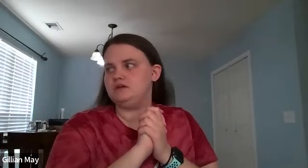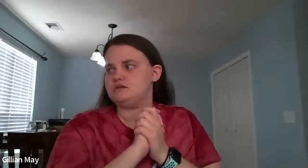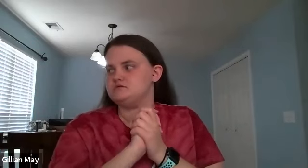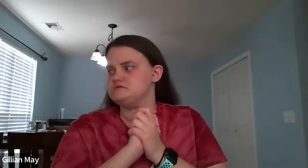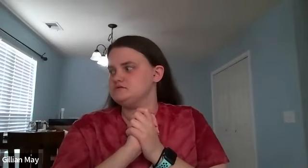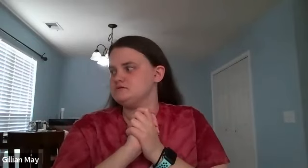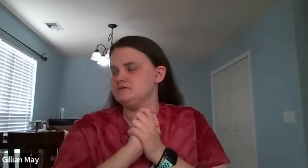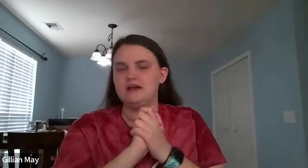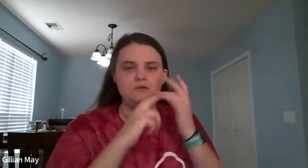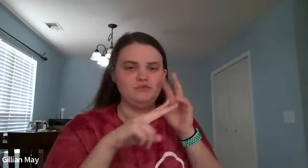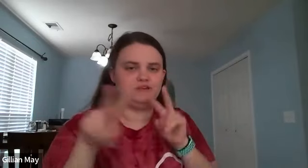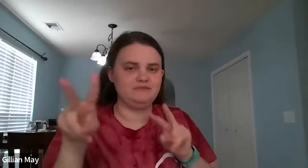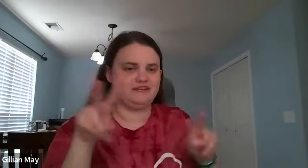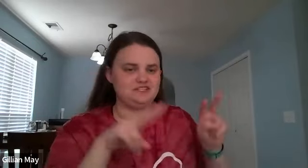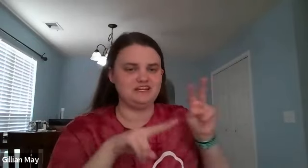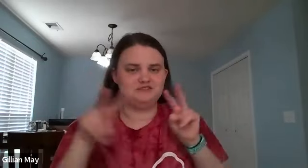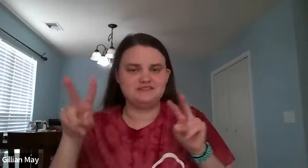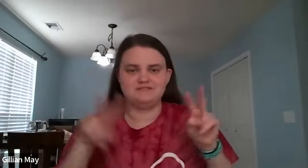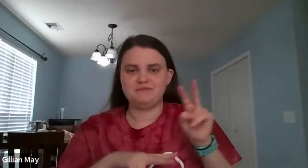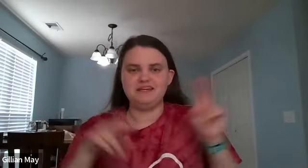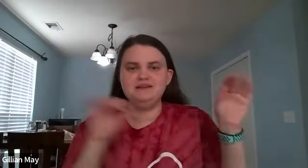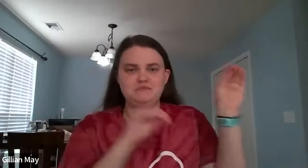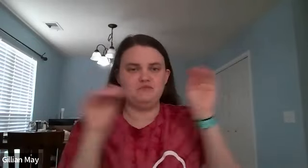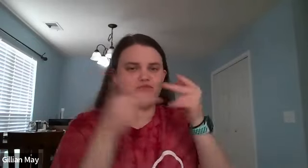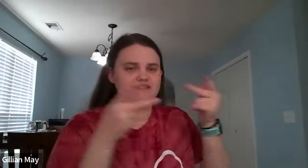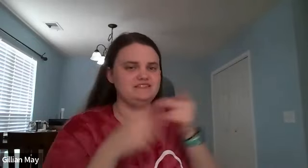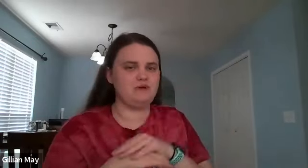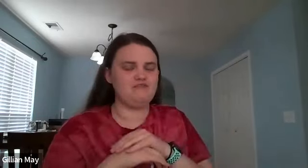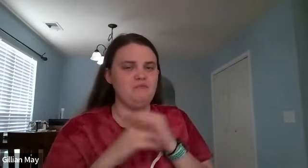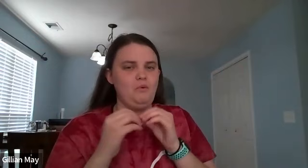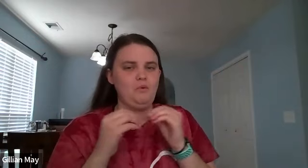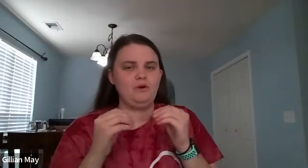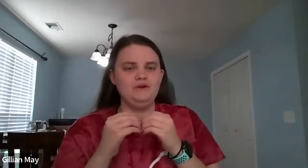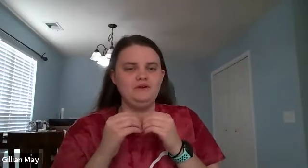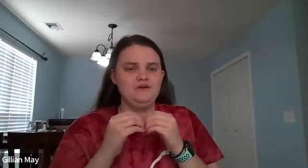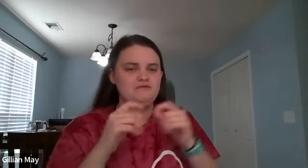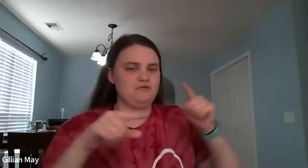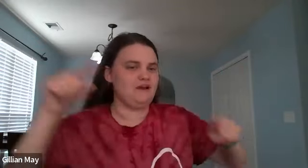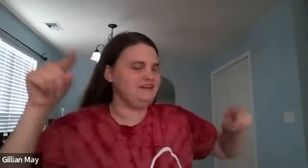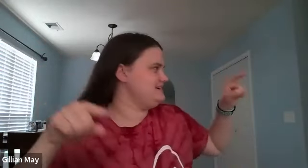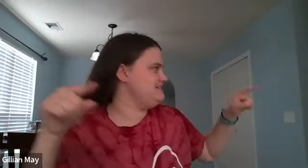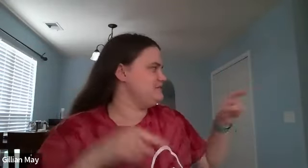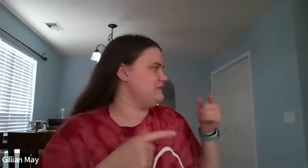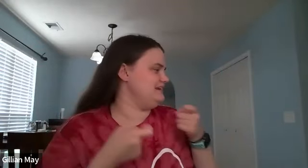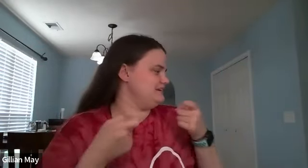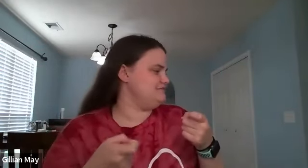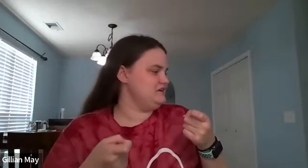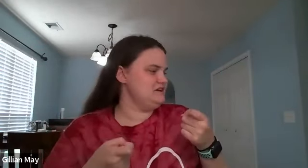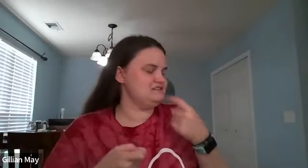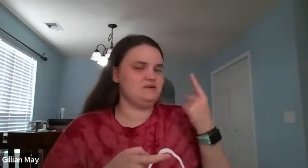Okay. I know I'm looking in my kitchen. I do this every time. I need to move places so I have more variety than what I give. So I always